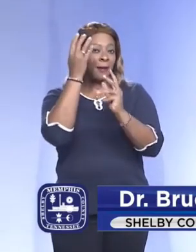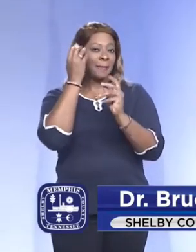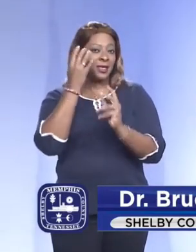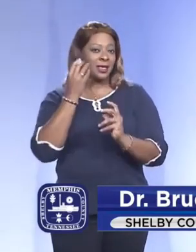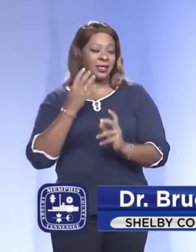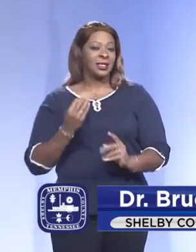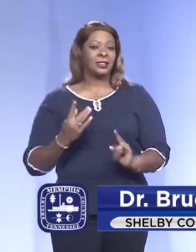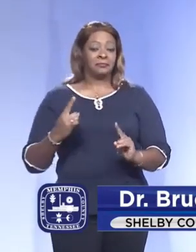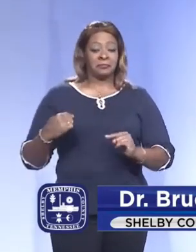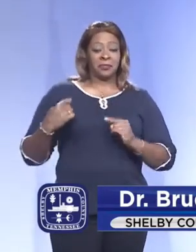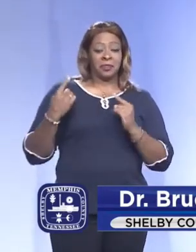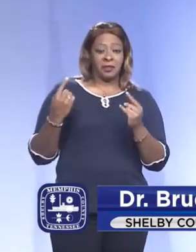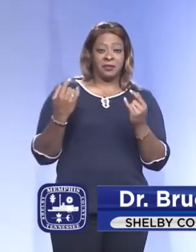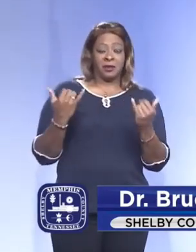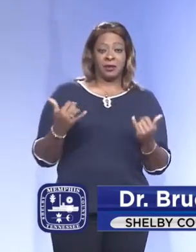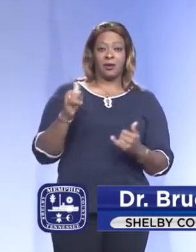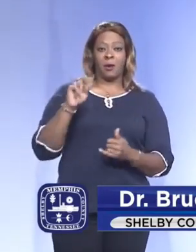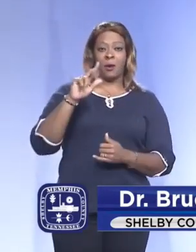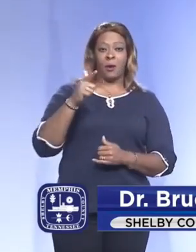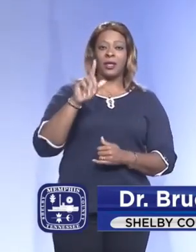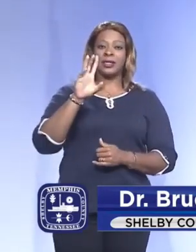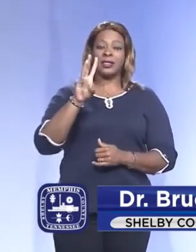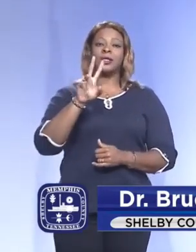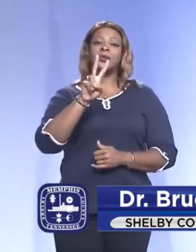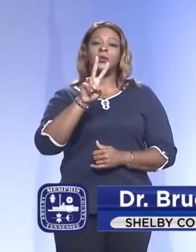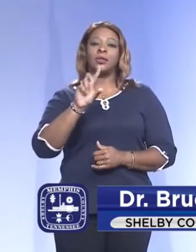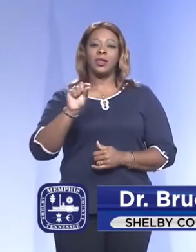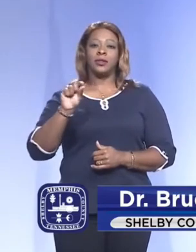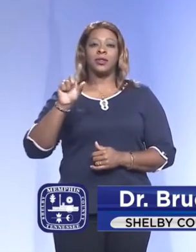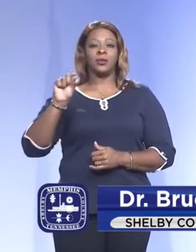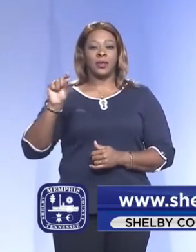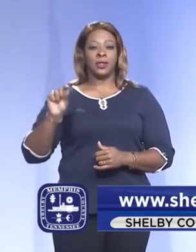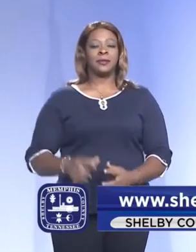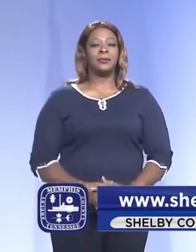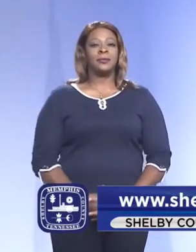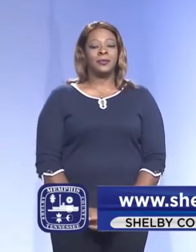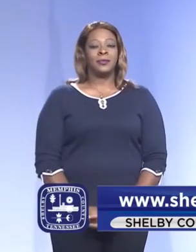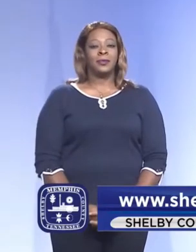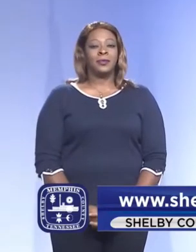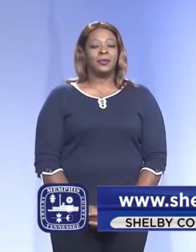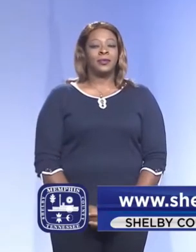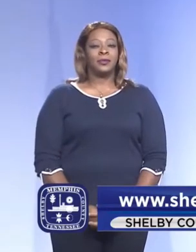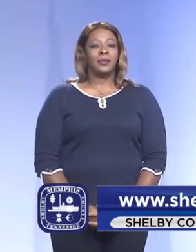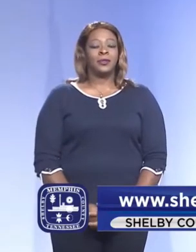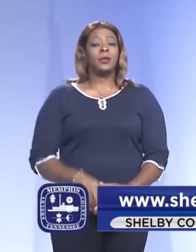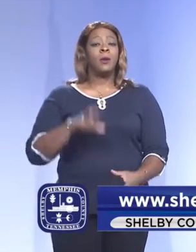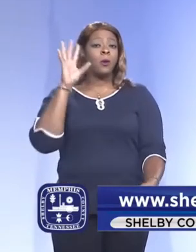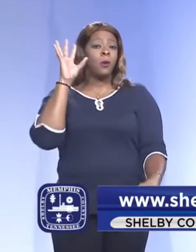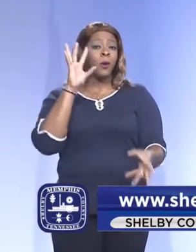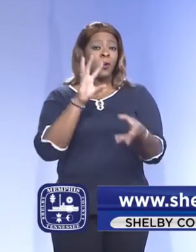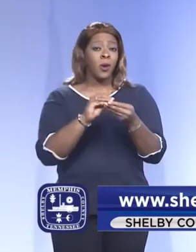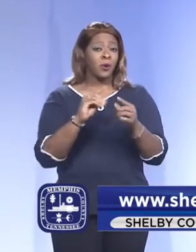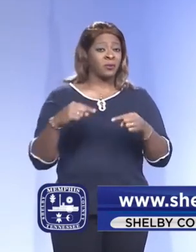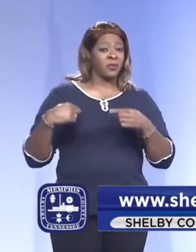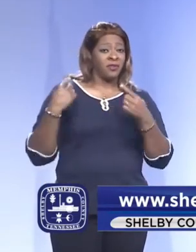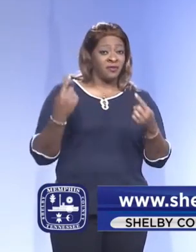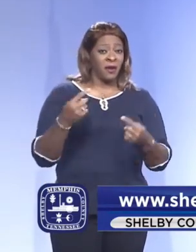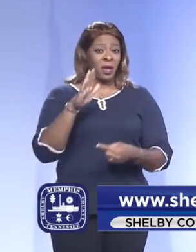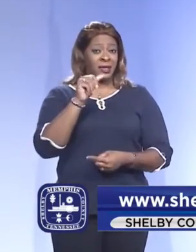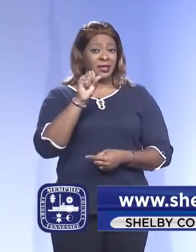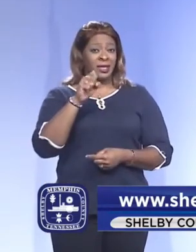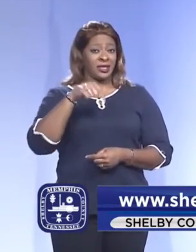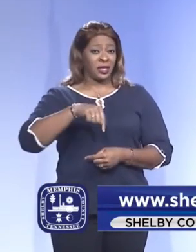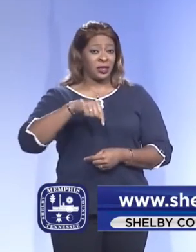of August the 6th, 2020. Our total cases in Shelby County